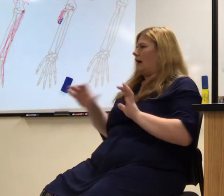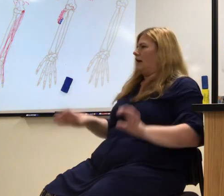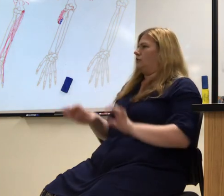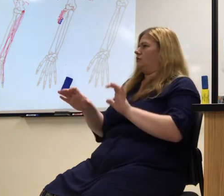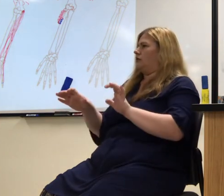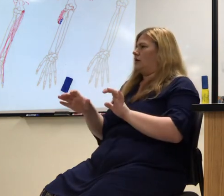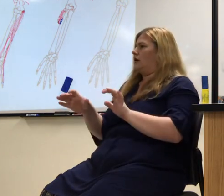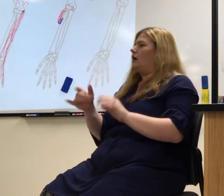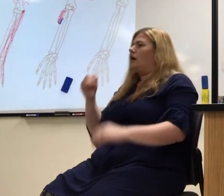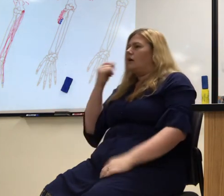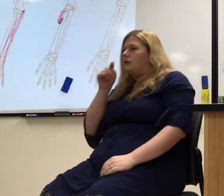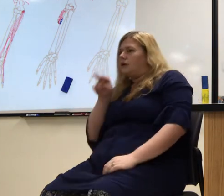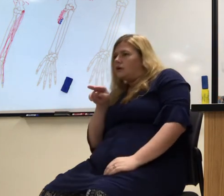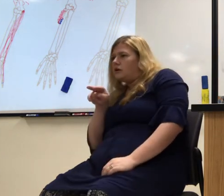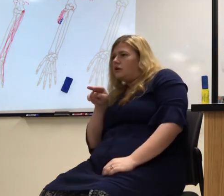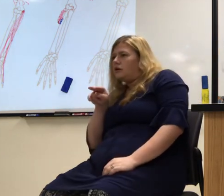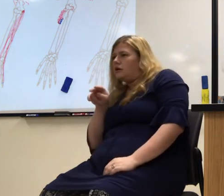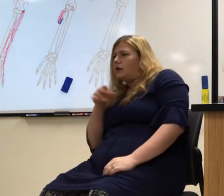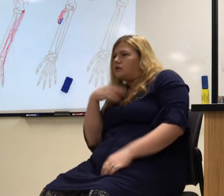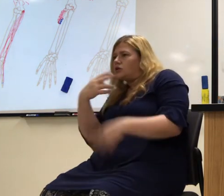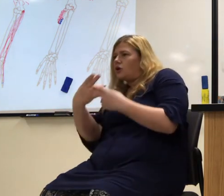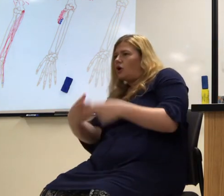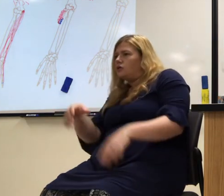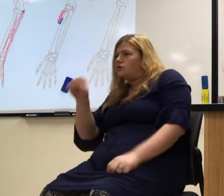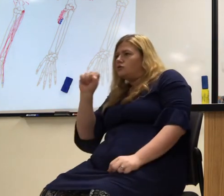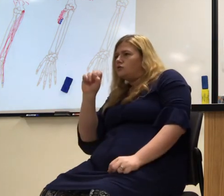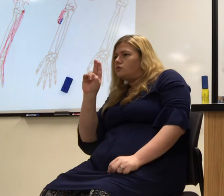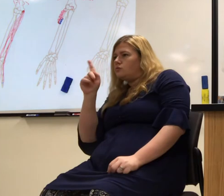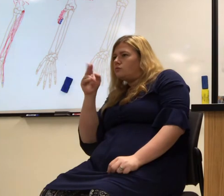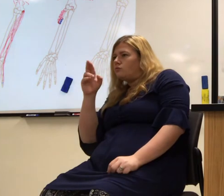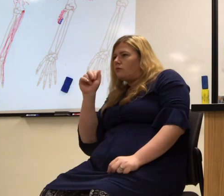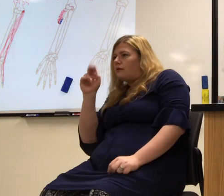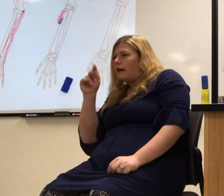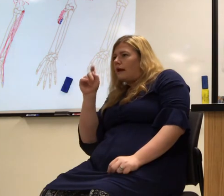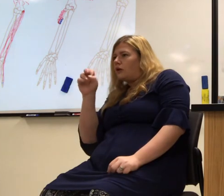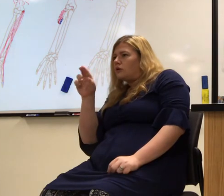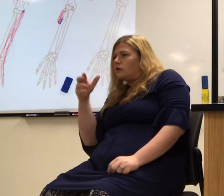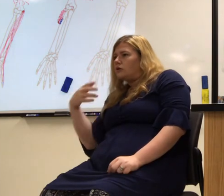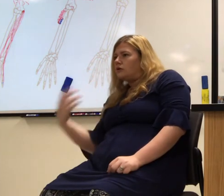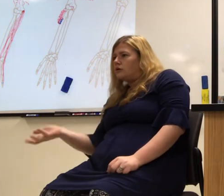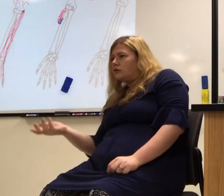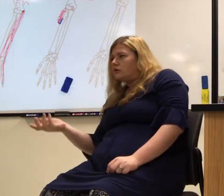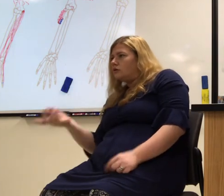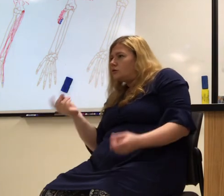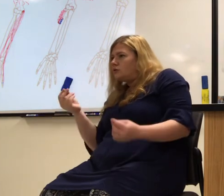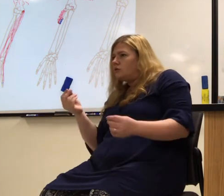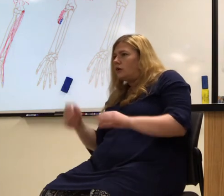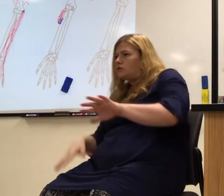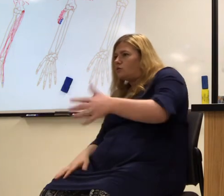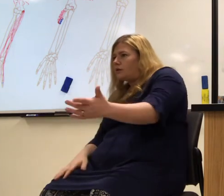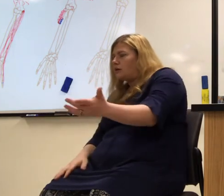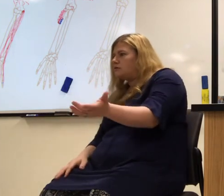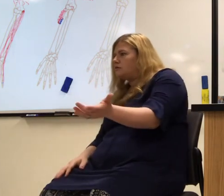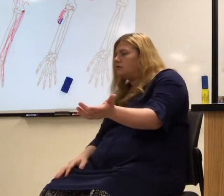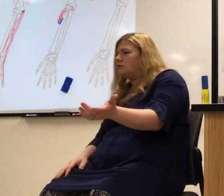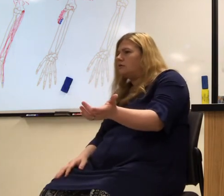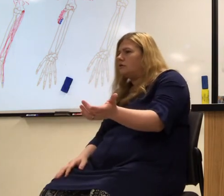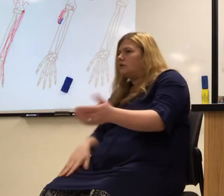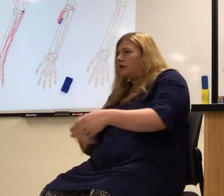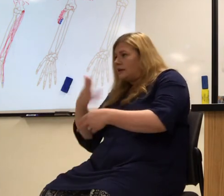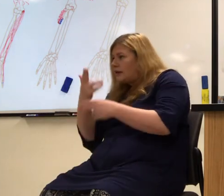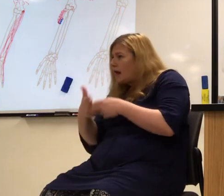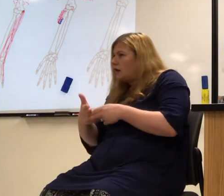gonna like look at you cross-eyed. Huh? What do you think it does? It supinates. The muscle is named for its action.